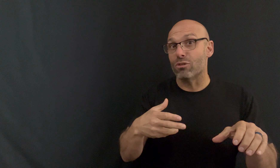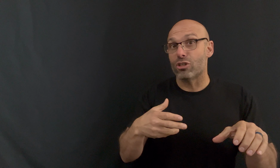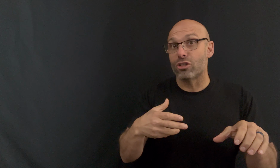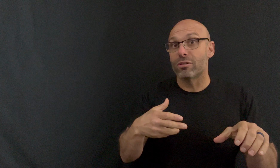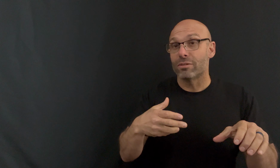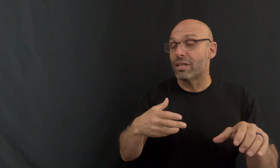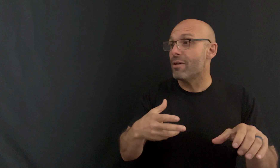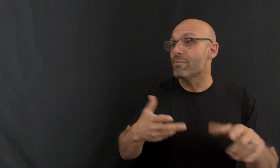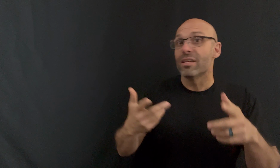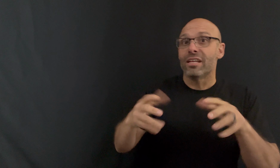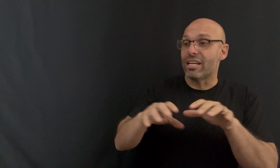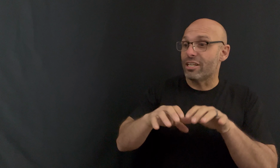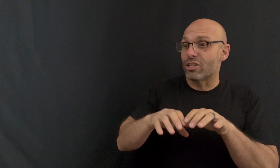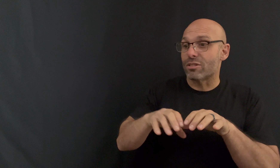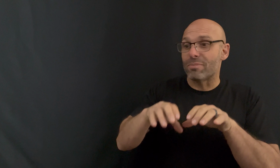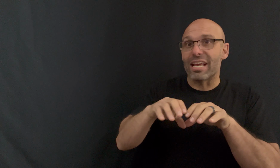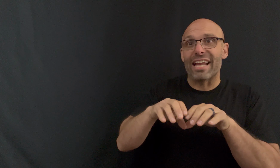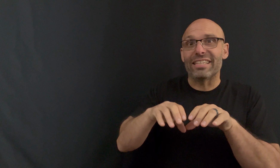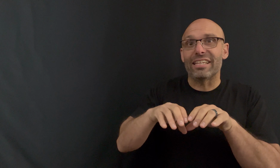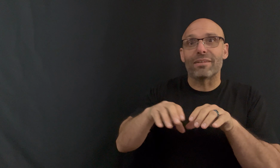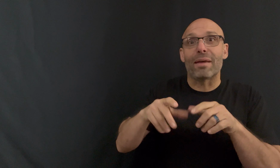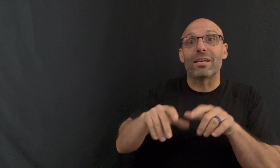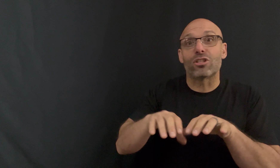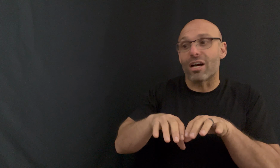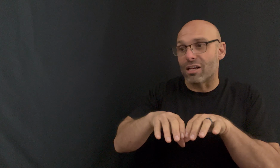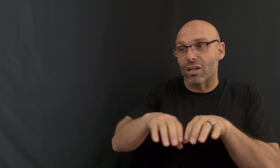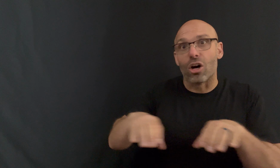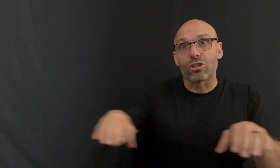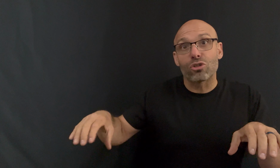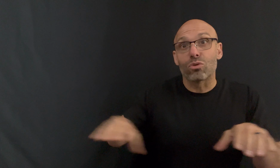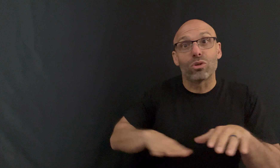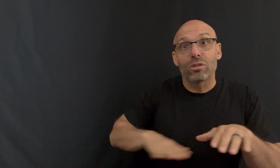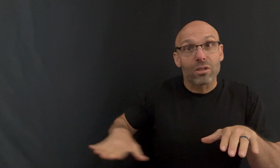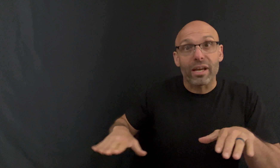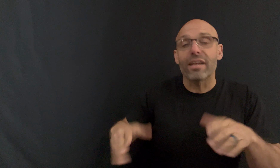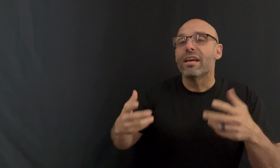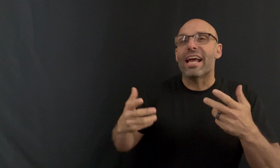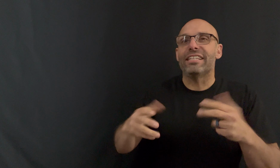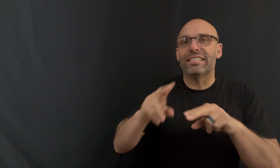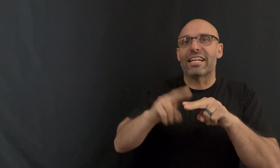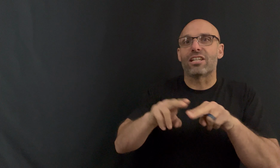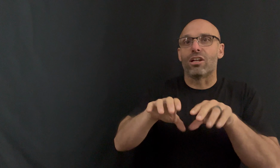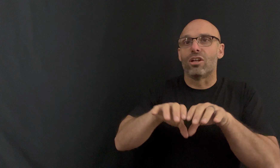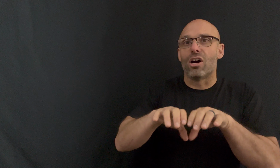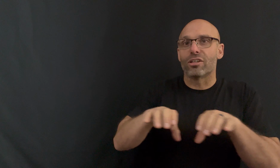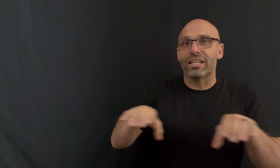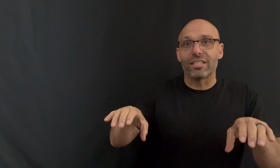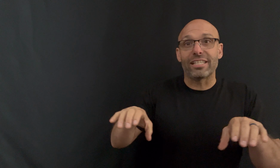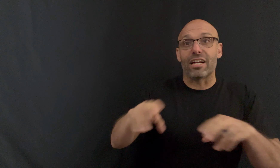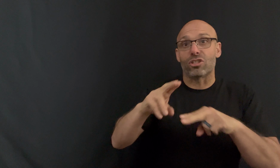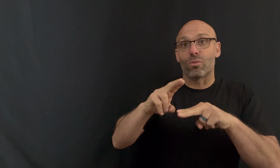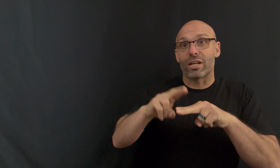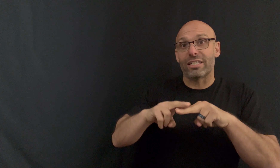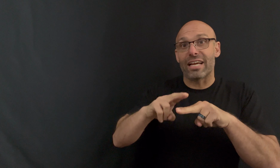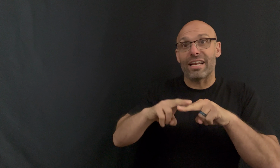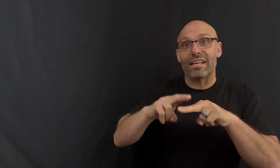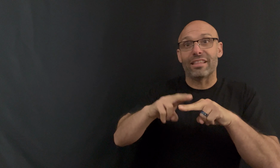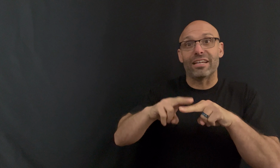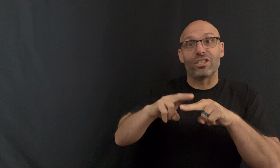couch, okay? It could just be anything, maybe a long stool, okay? Anything that is a long thing to sit on. So we're gonna sign the